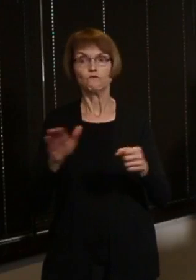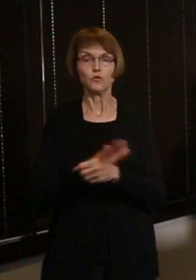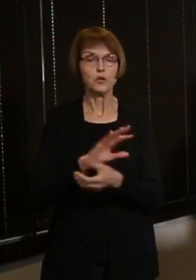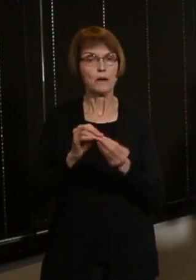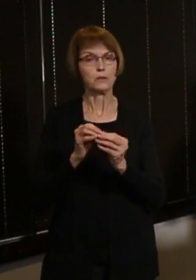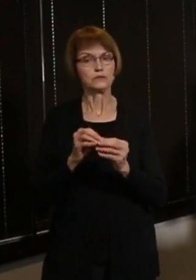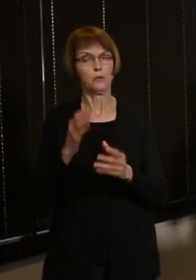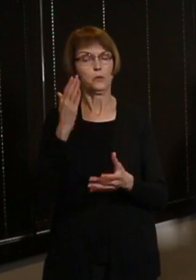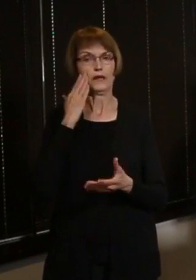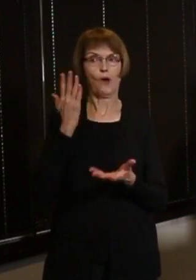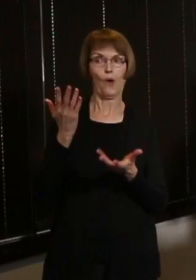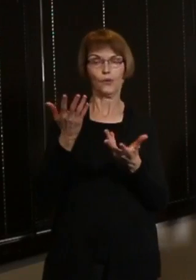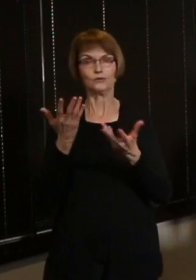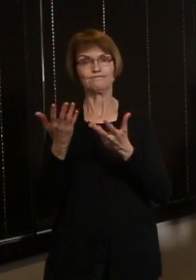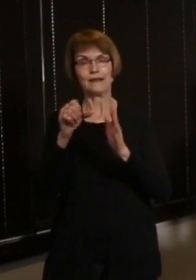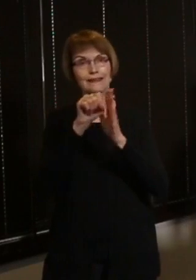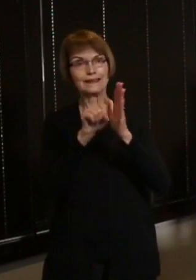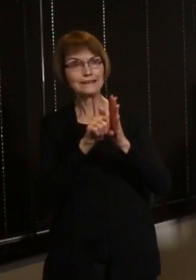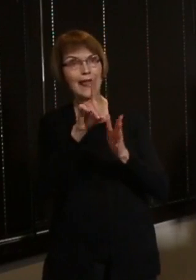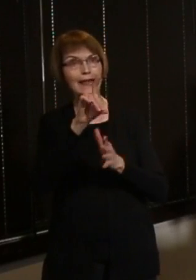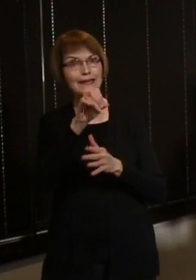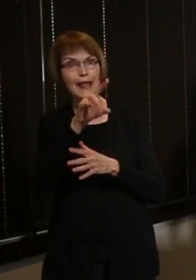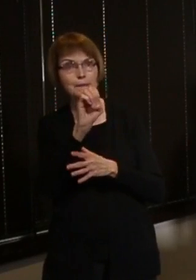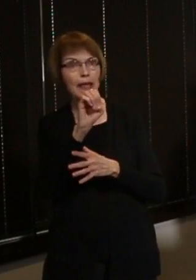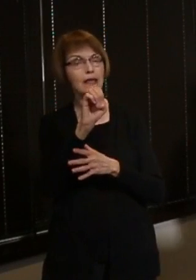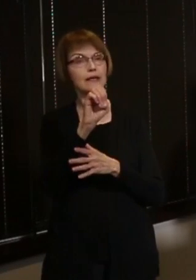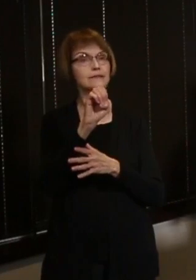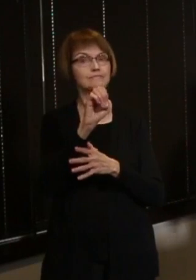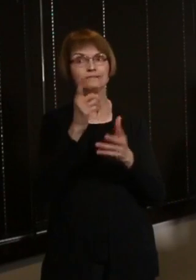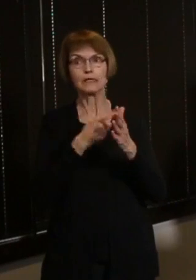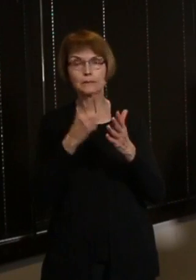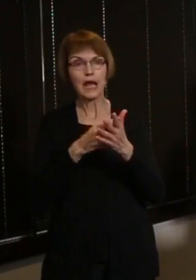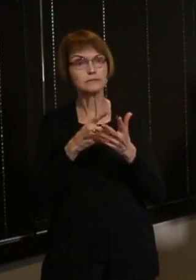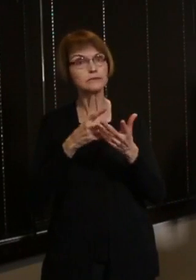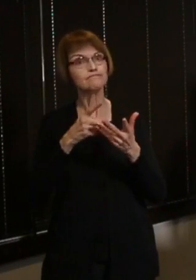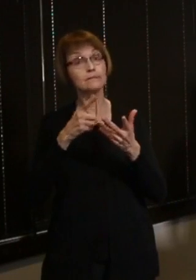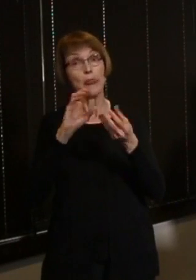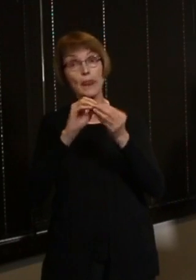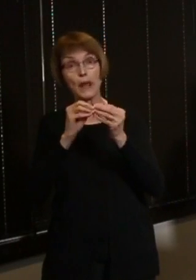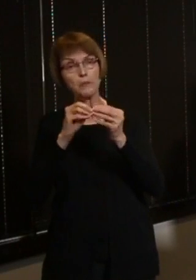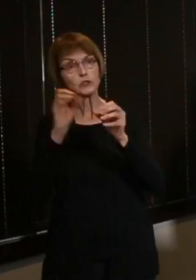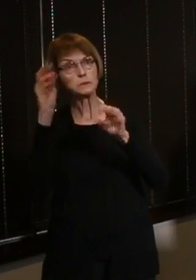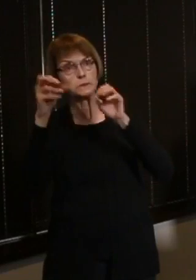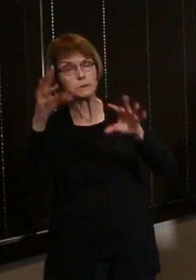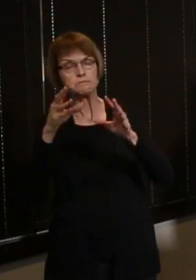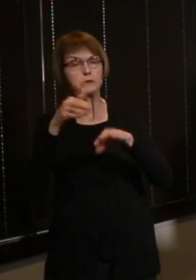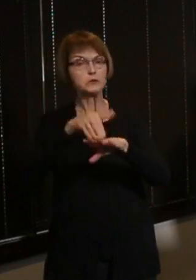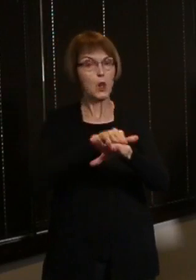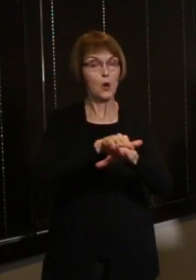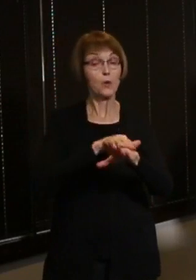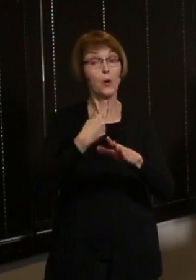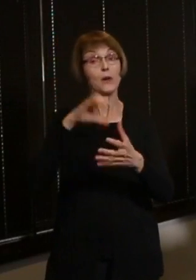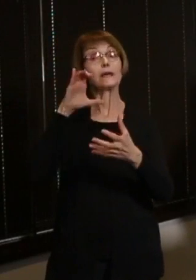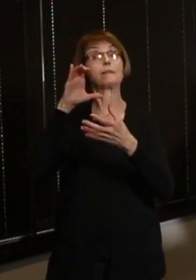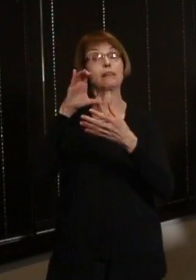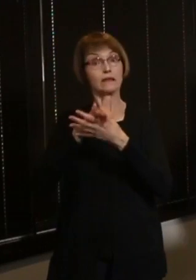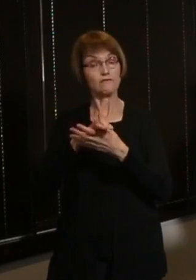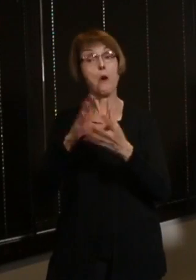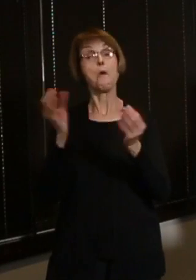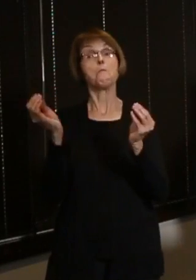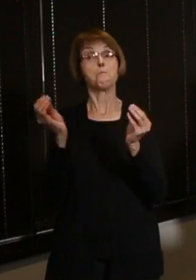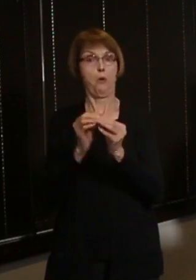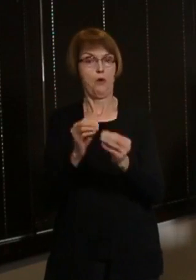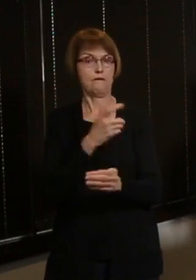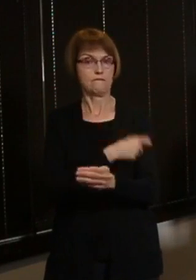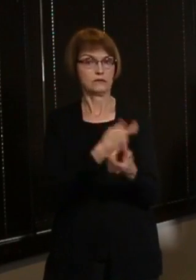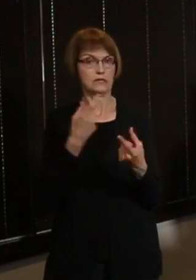issues of getting data into the state database. So we believe that there are more vaccinations that have occurred that aren't included in